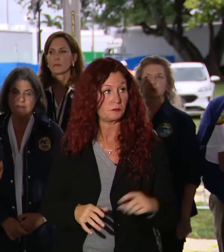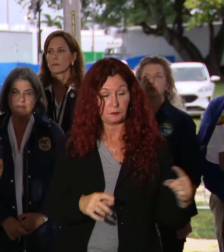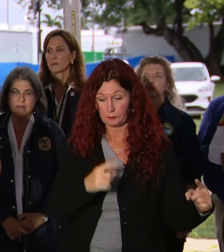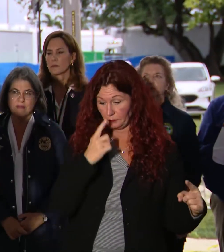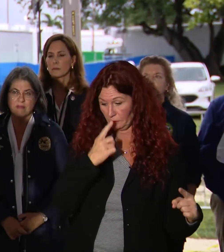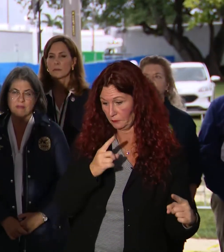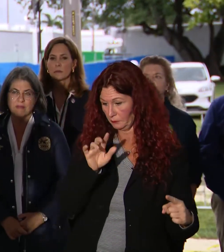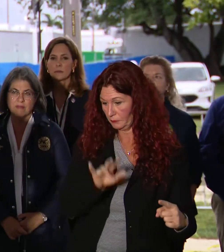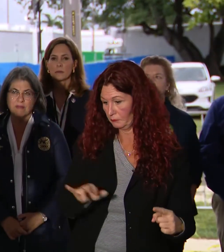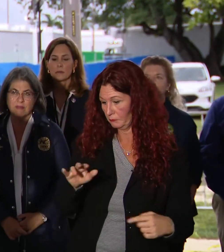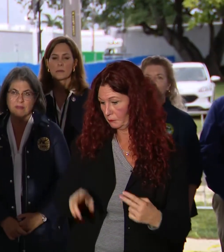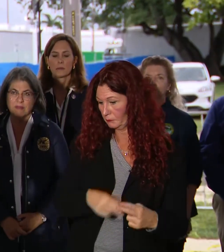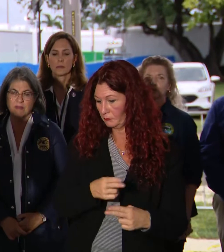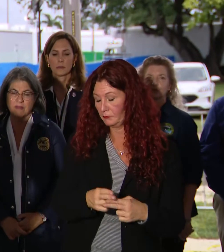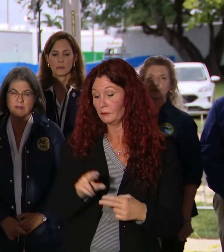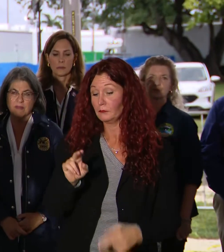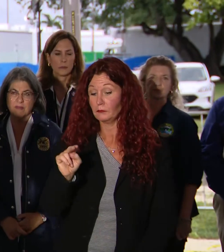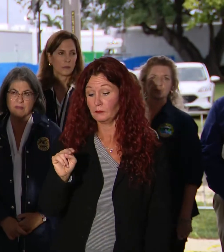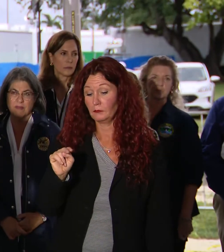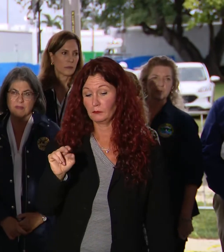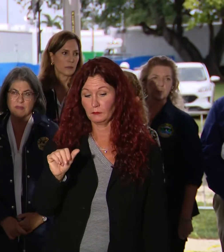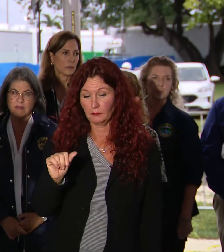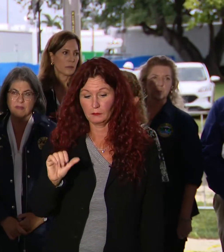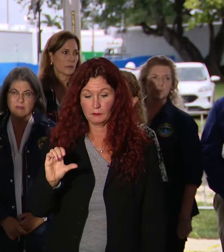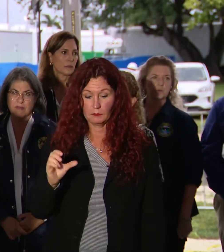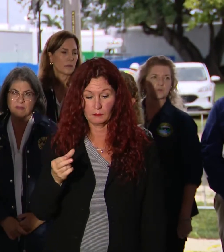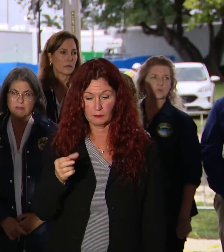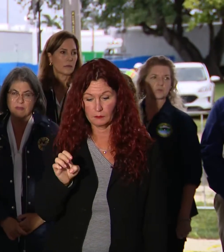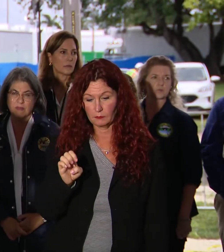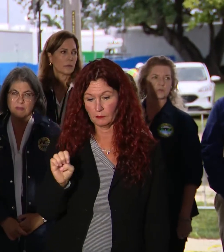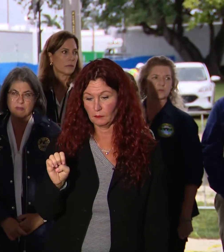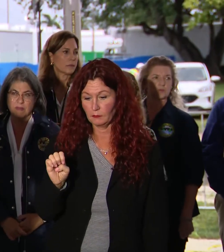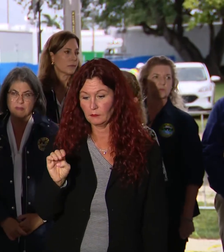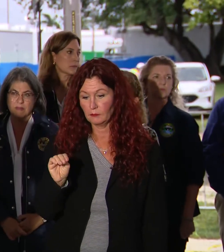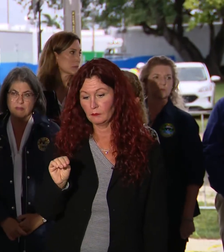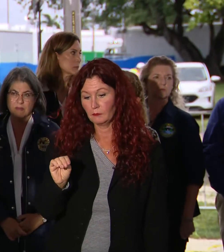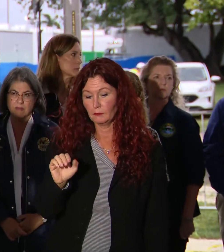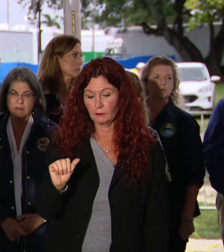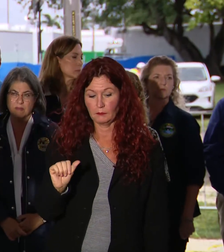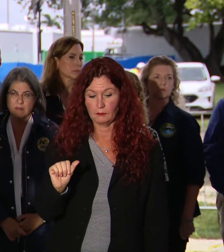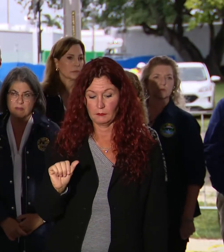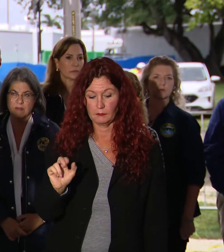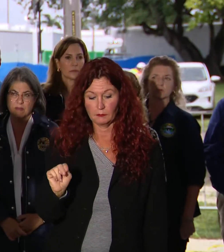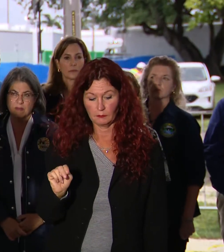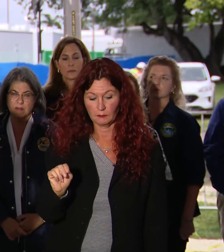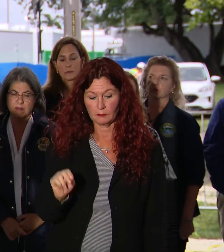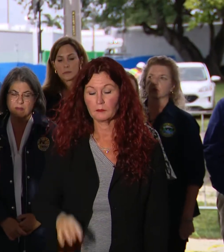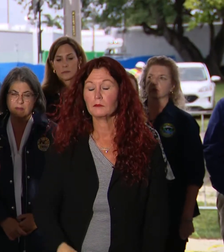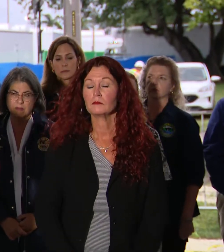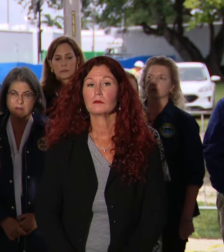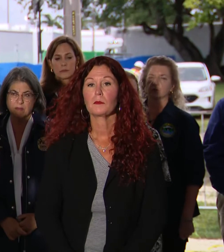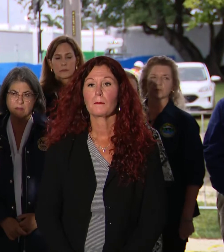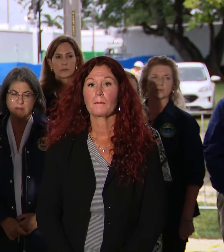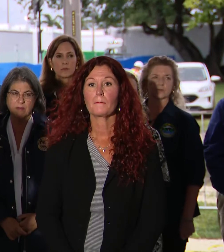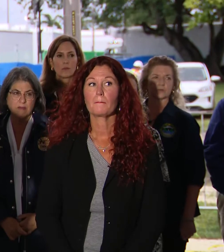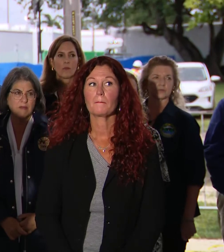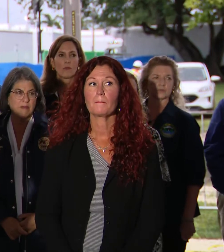Sure, it's N like November, A-C-H-E, M like Mary, A, N like November.